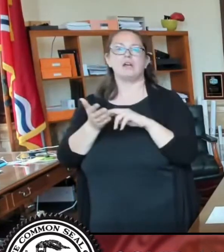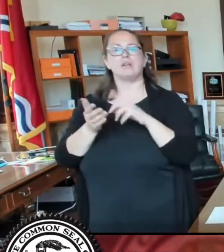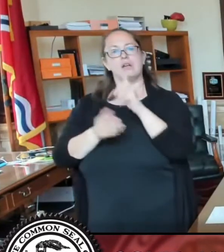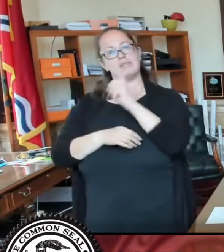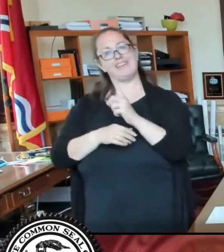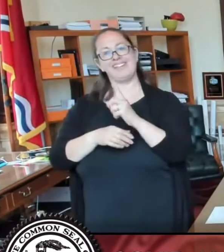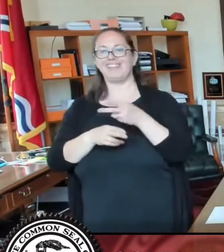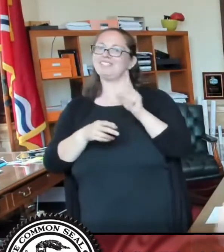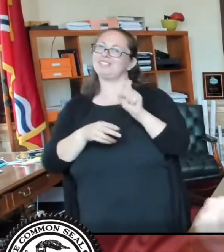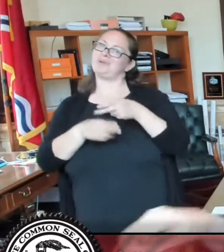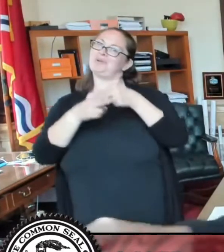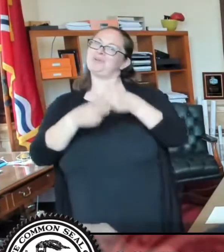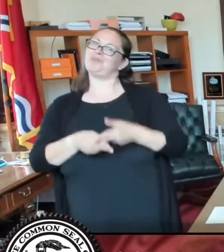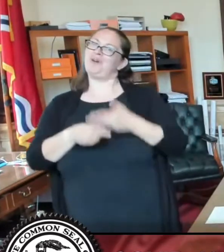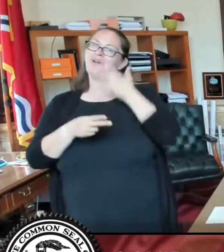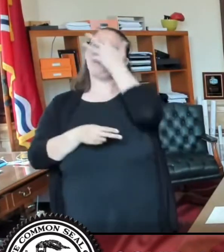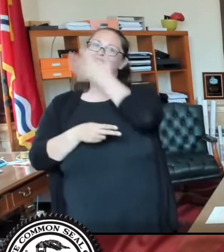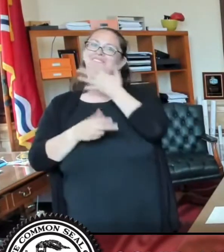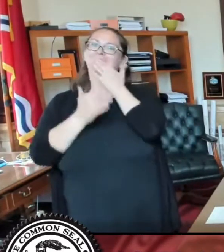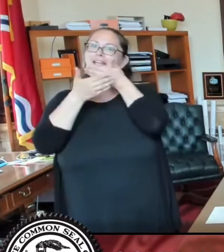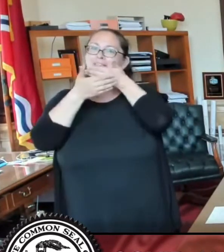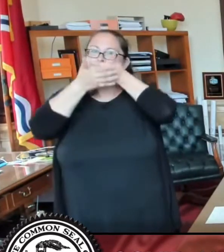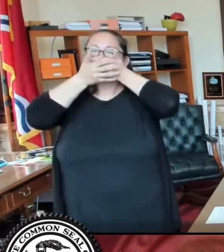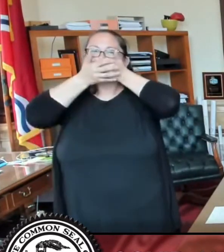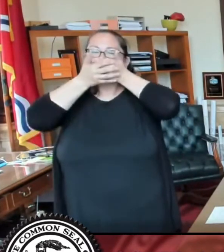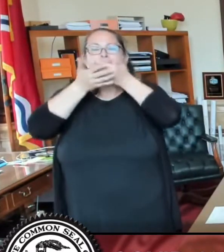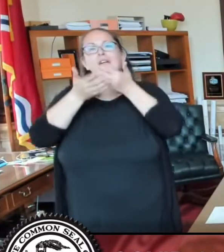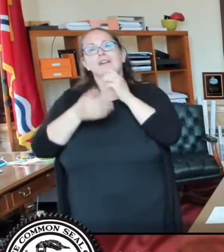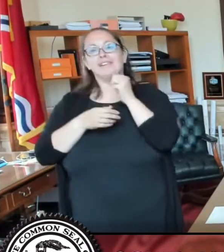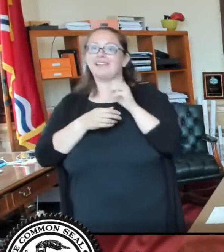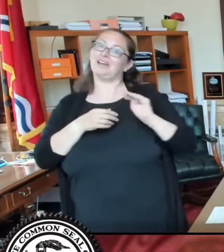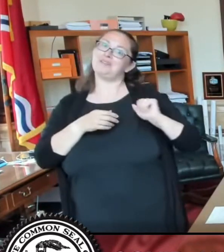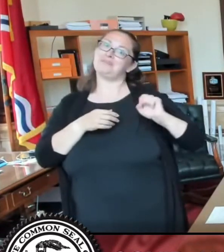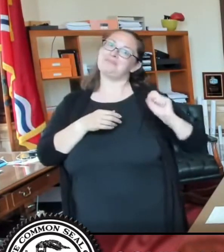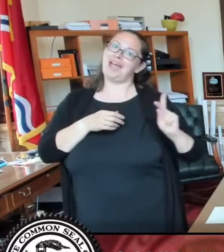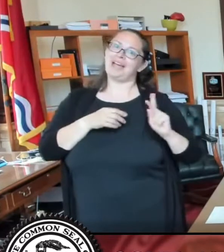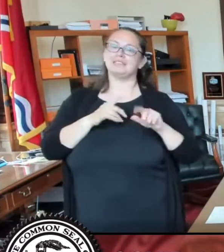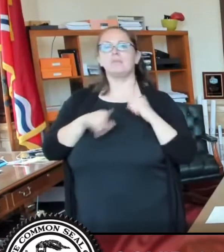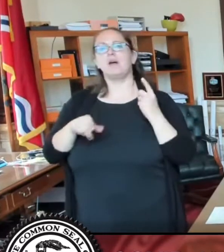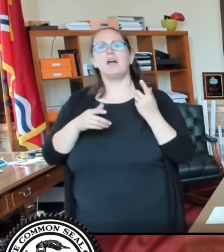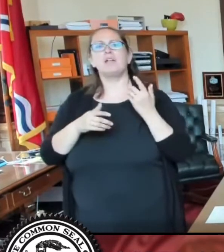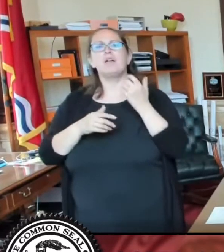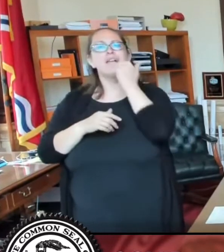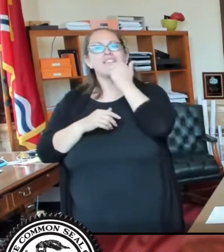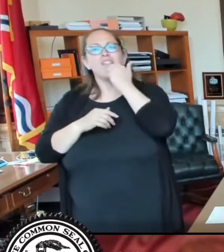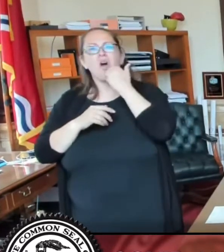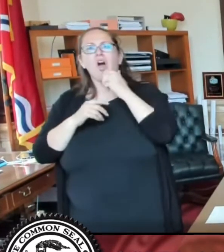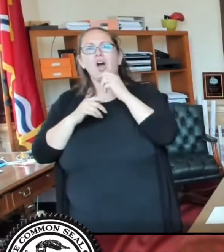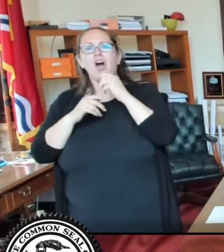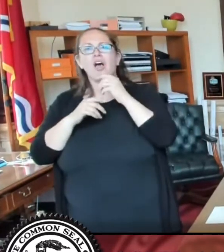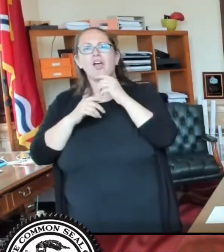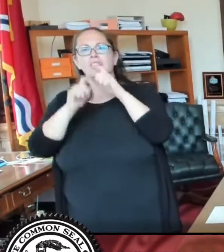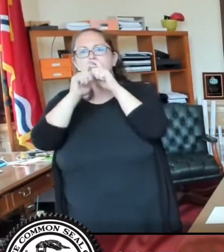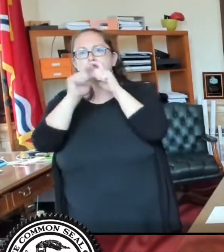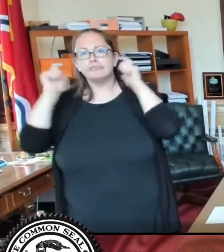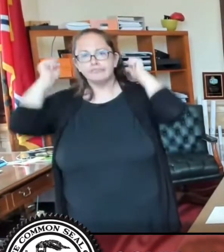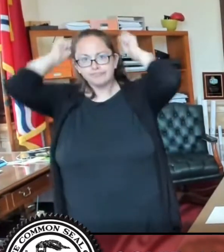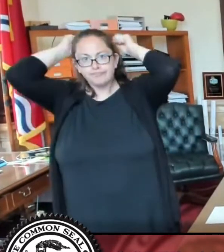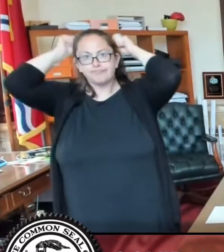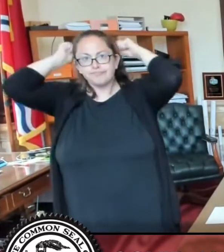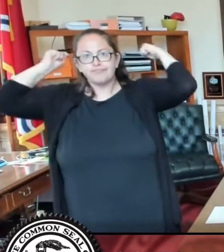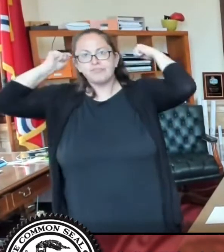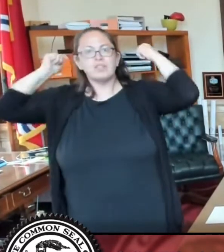face coverings, not masks, but you know, you can use a cloth face covering, a bandana, something that you make, and